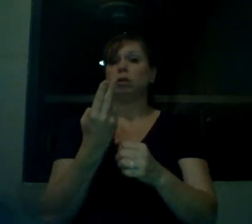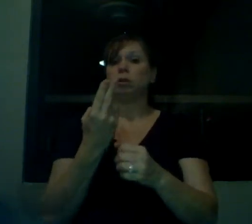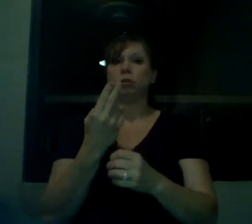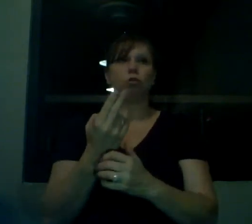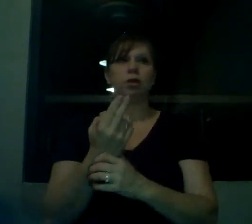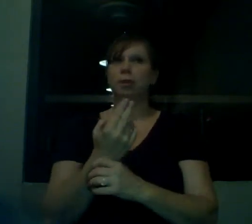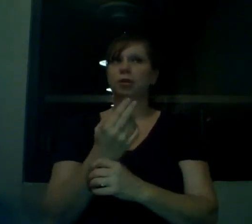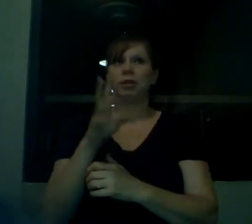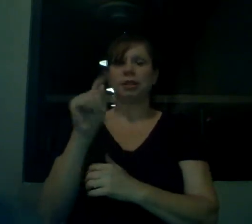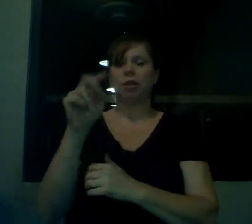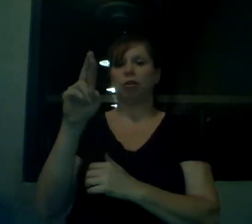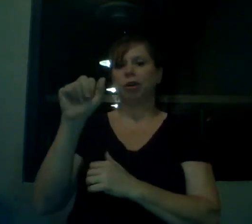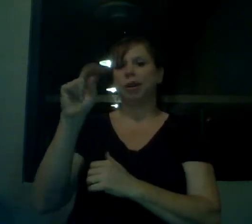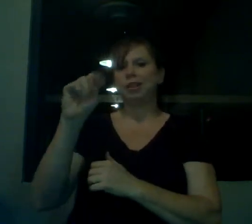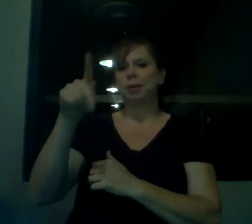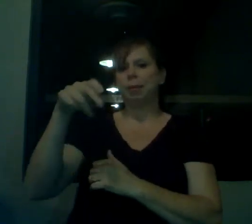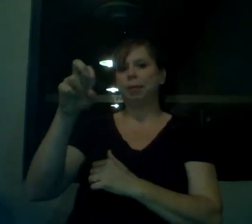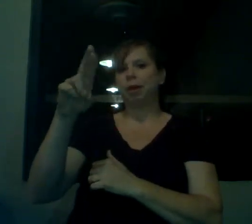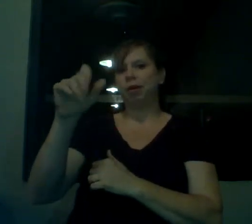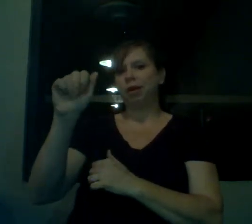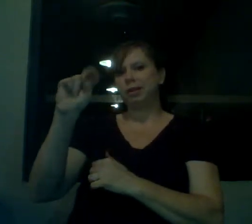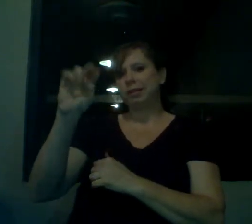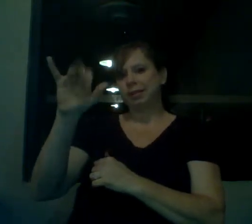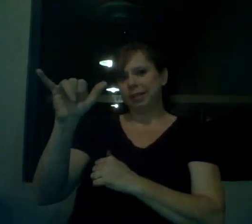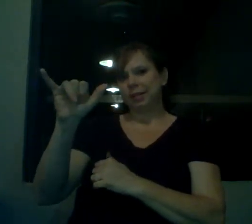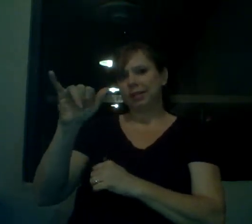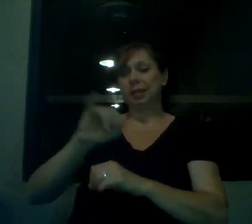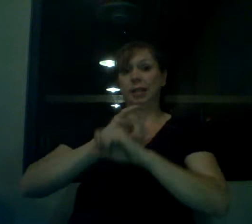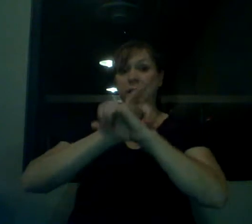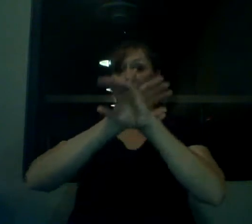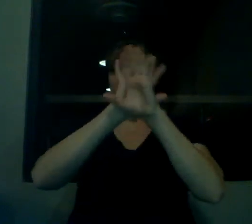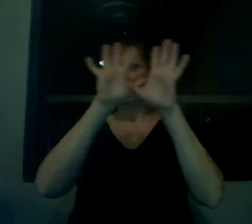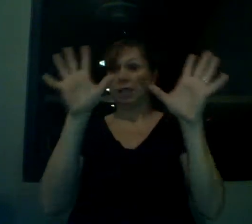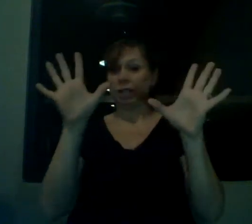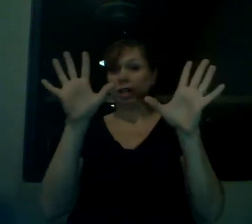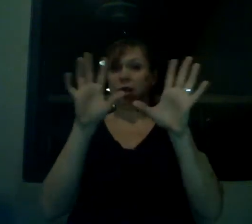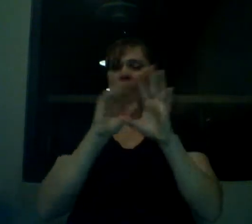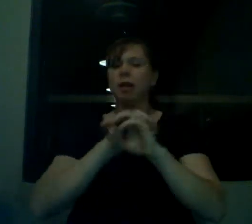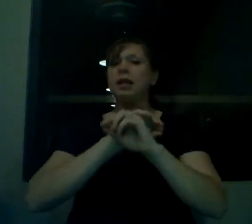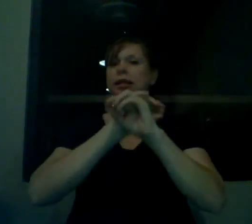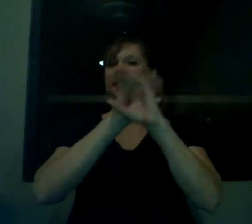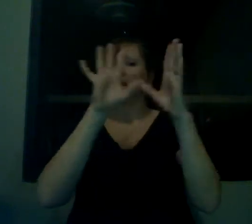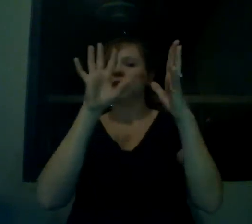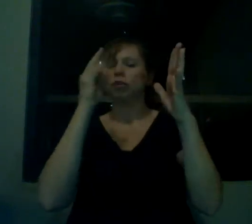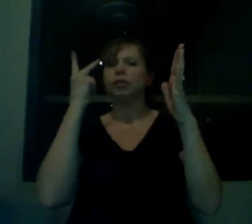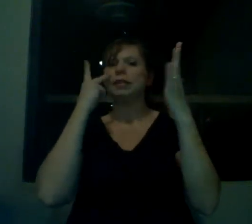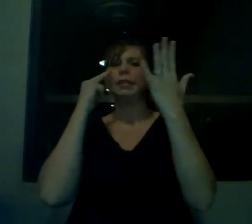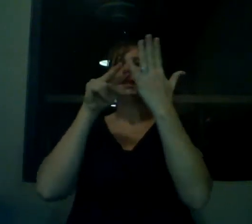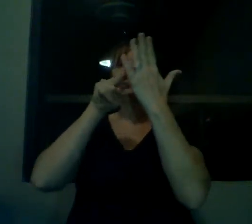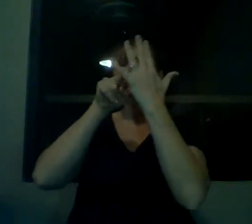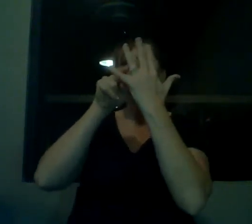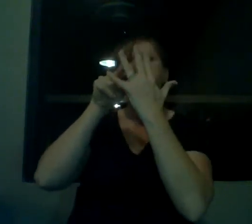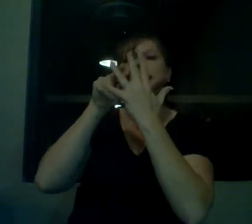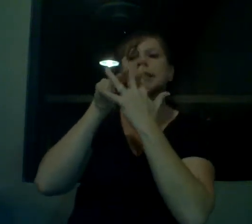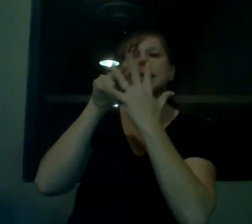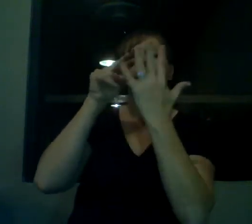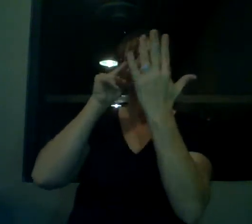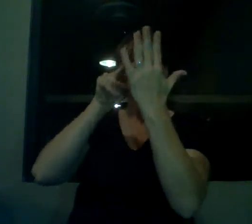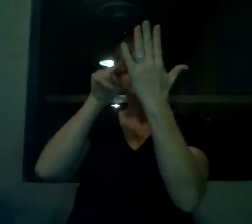they just put that over, or if you put that over your Bible, that actually will help everything make so much more sense.